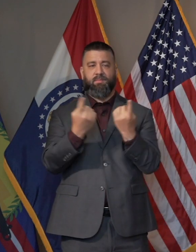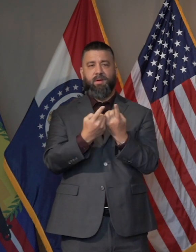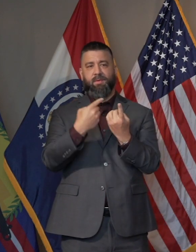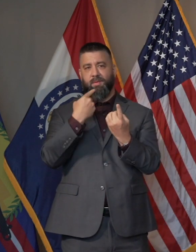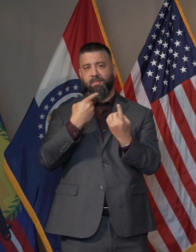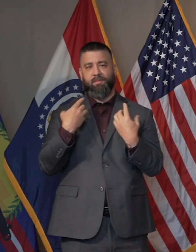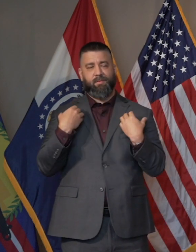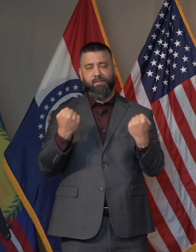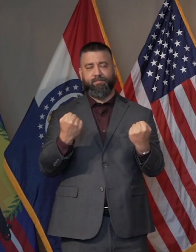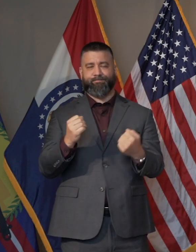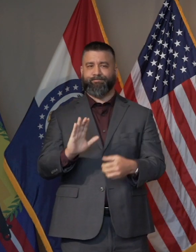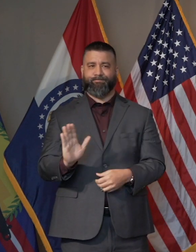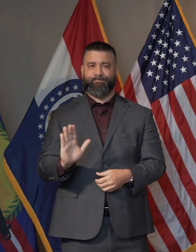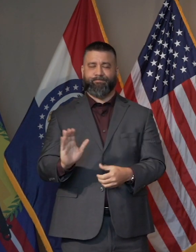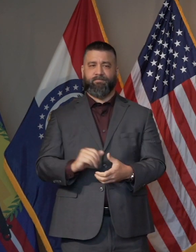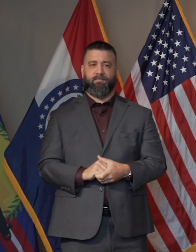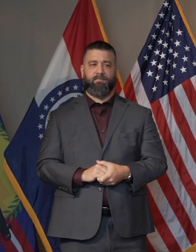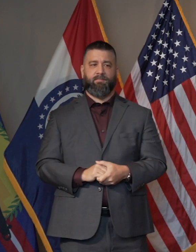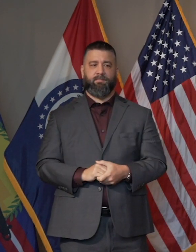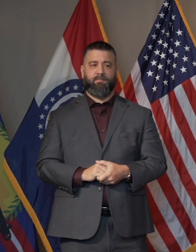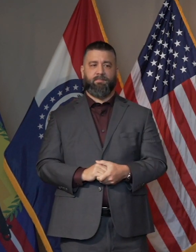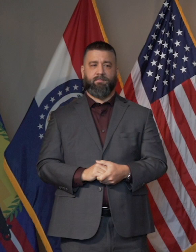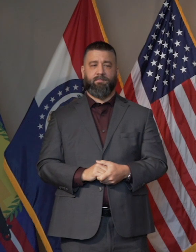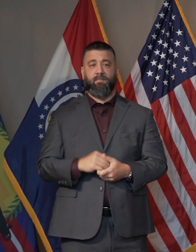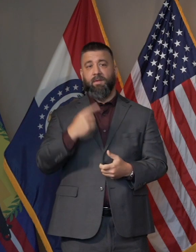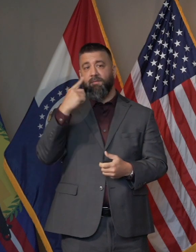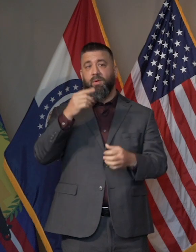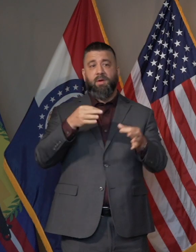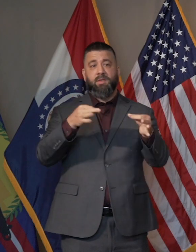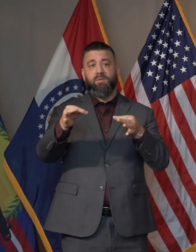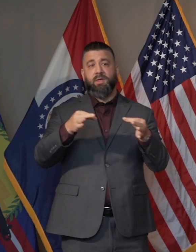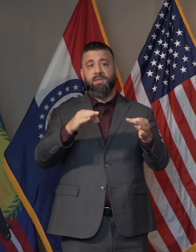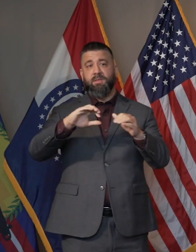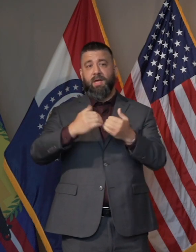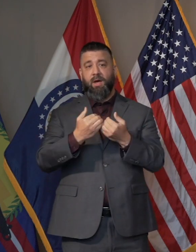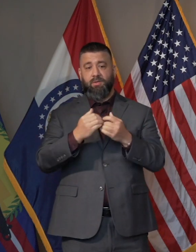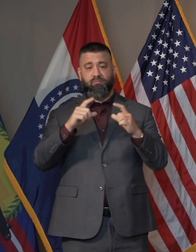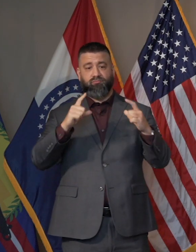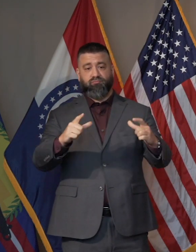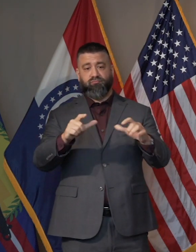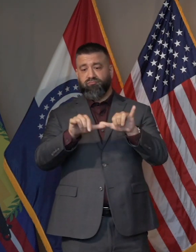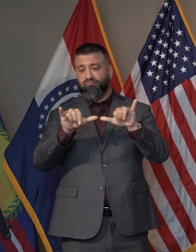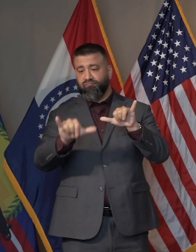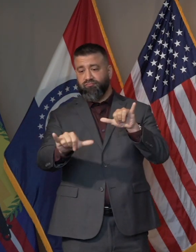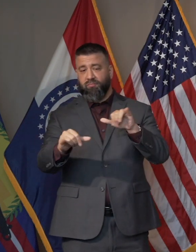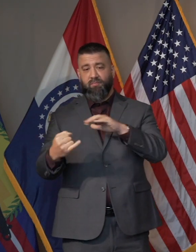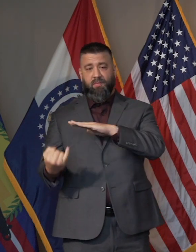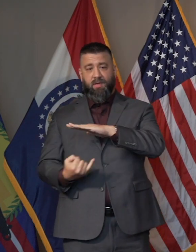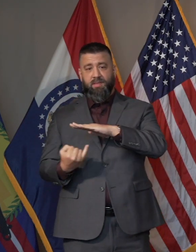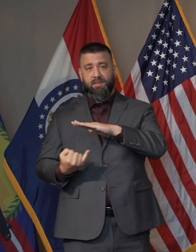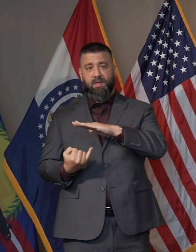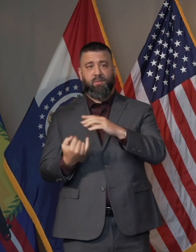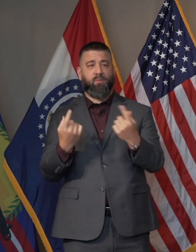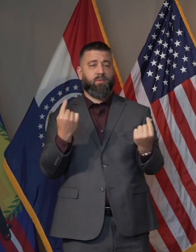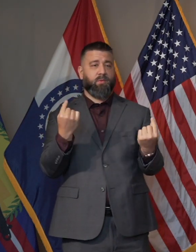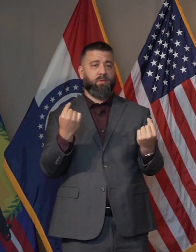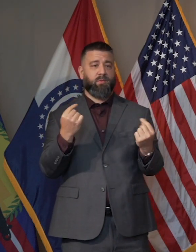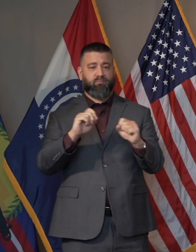Public Health. For instructions on how to isolate or how to self-quarantine, please go